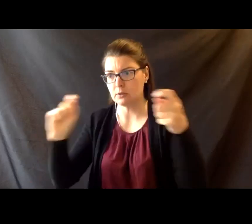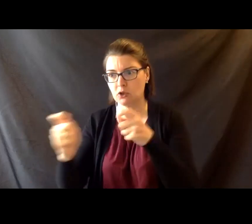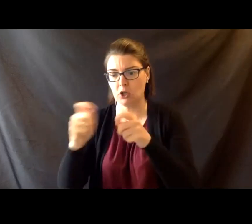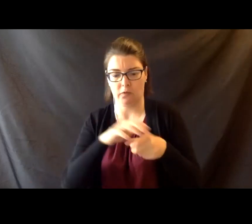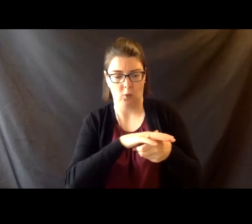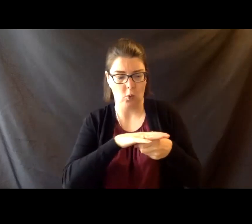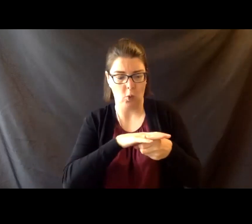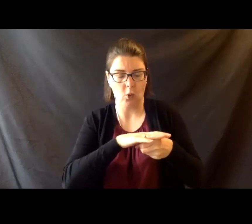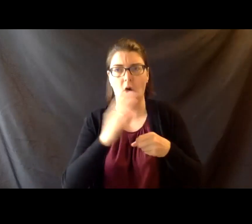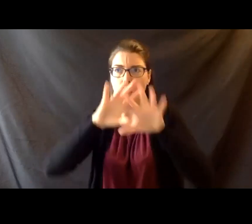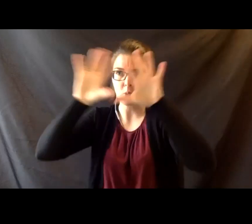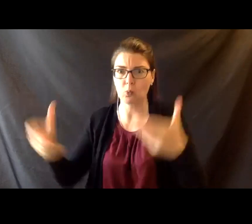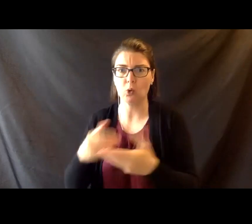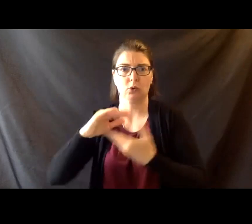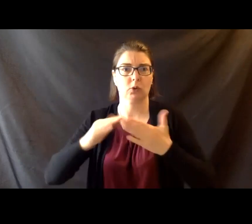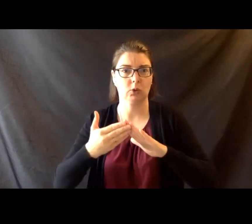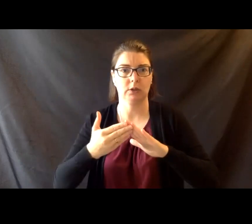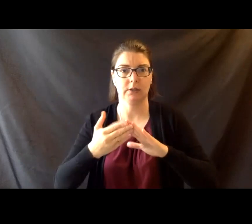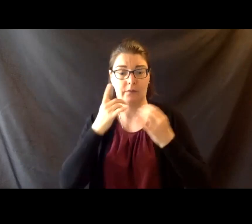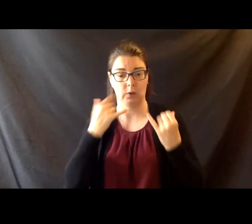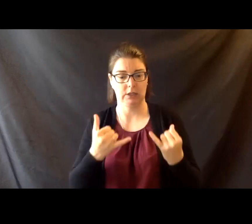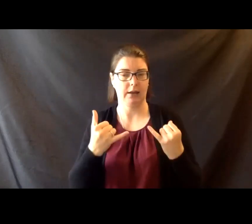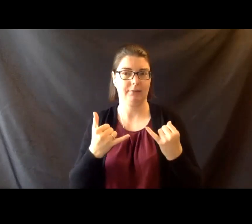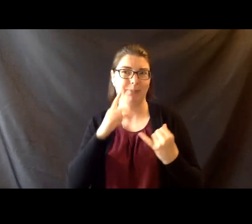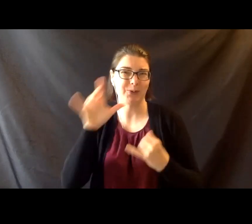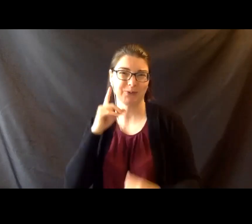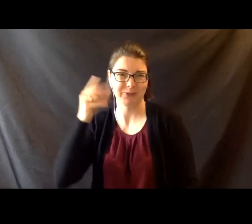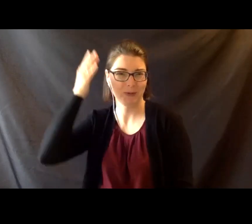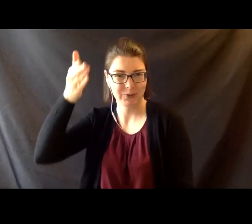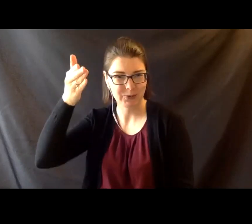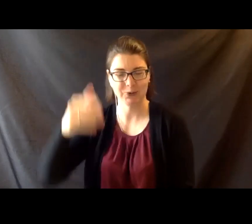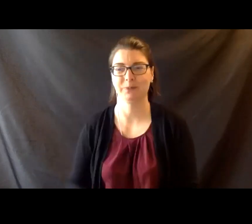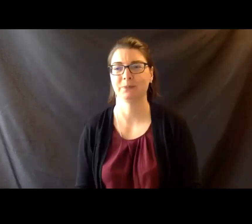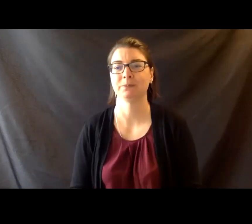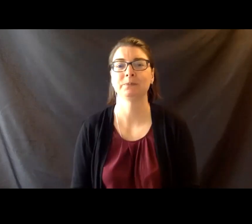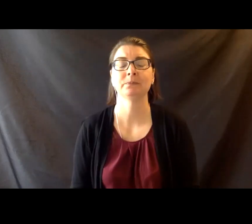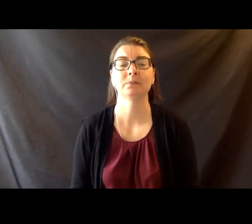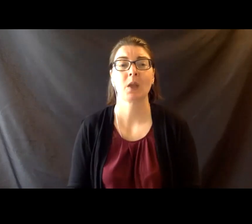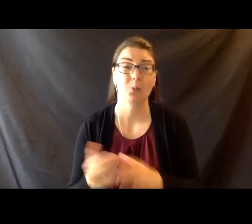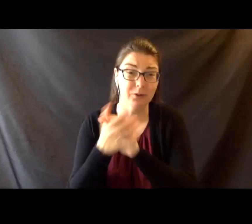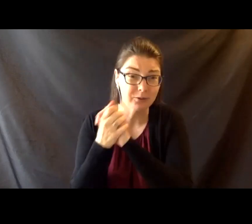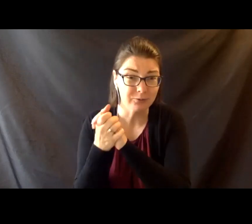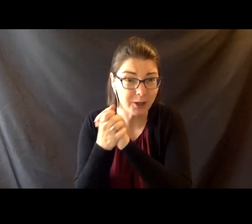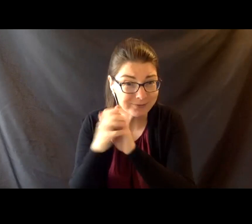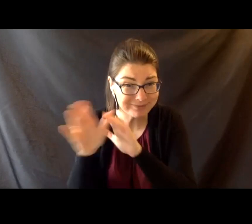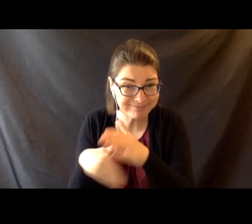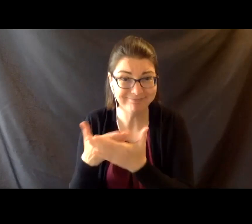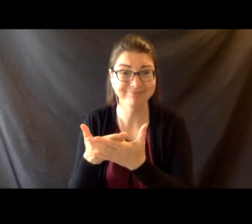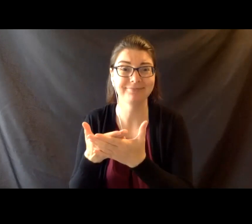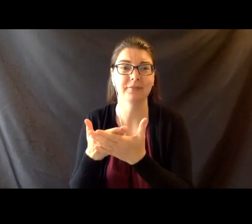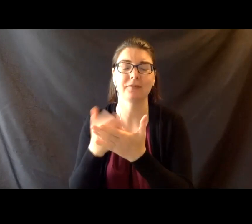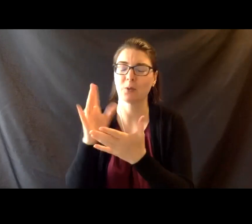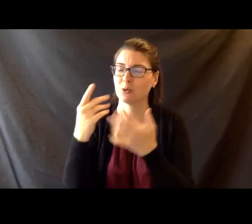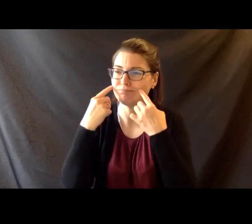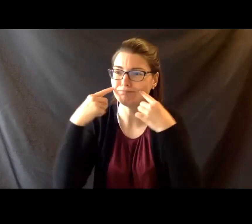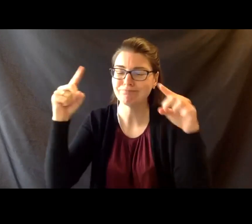global communities, both today and for our future. And I want to congratulate them all once again on their